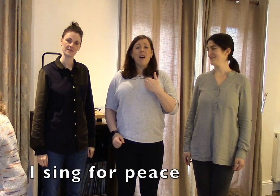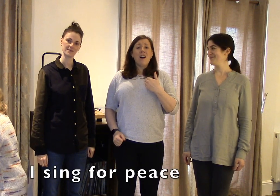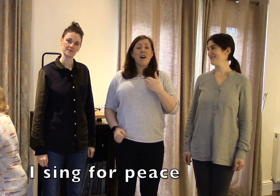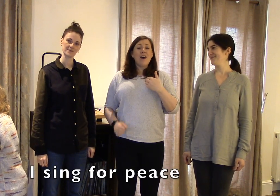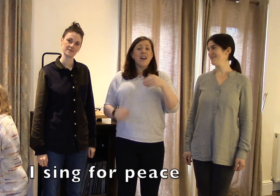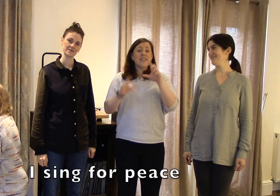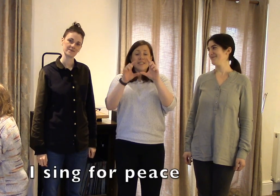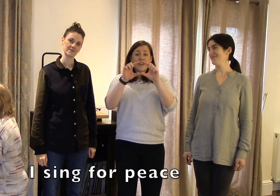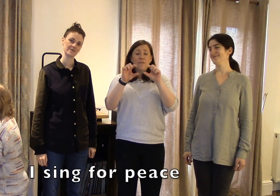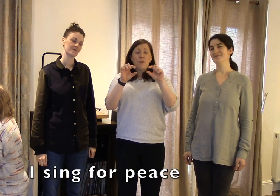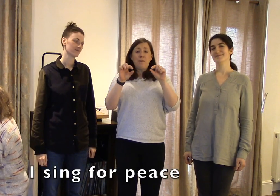I sing for